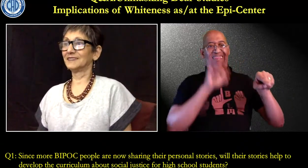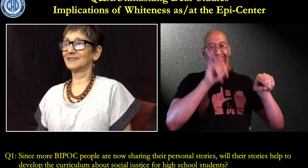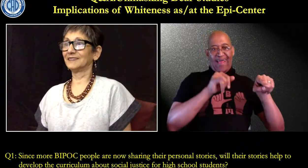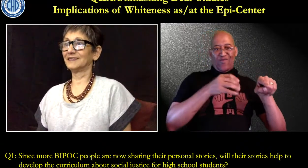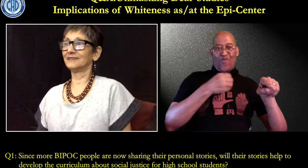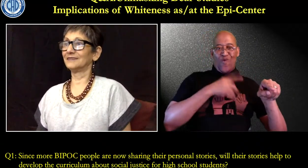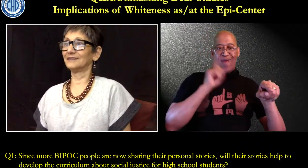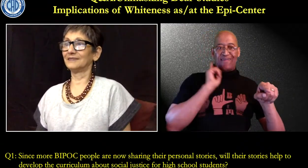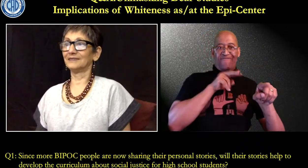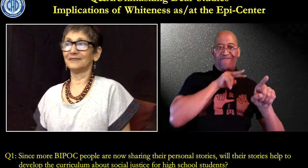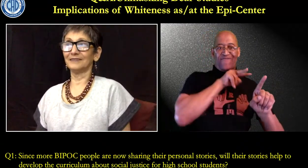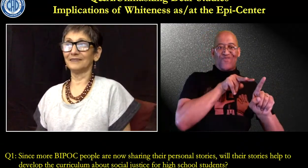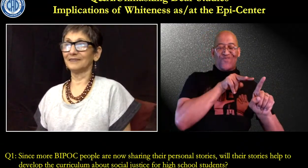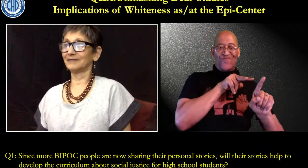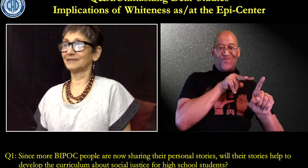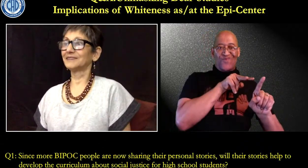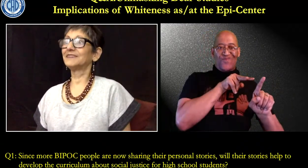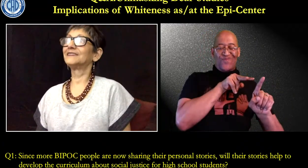yes.